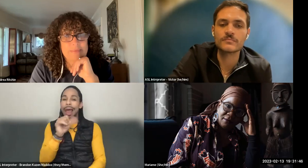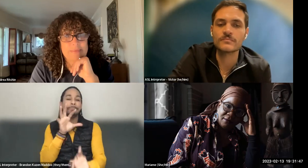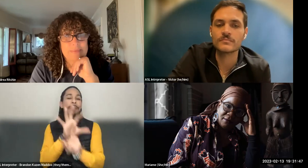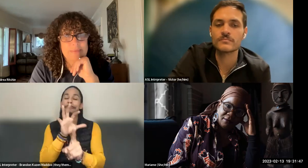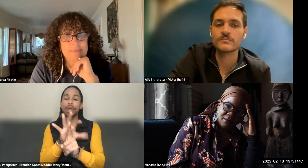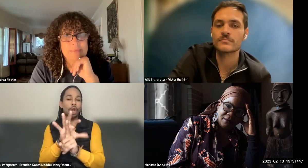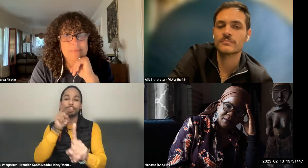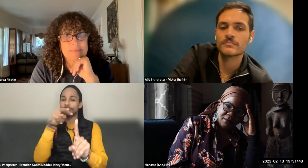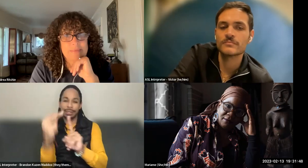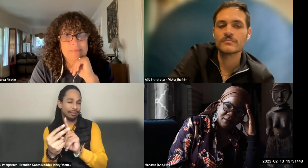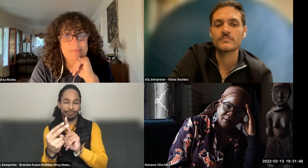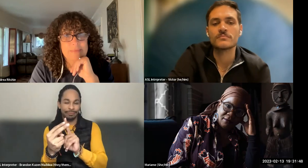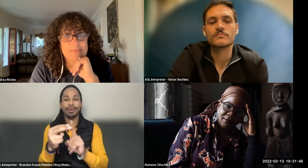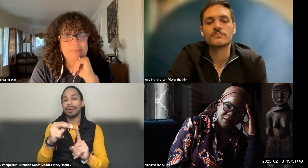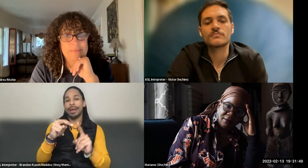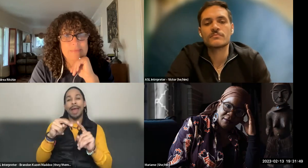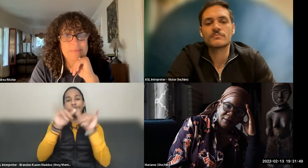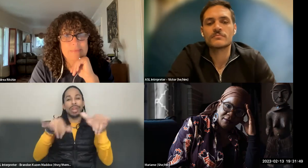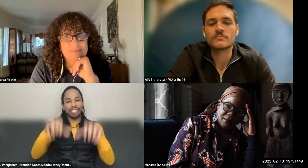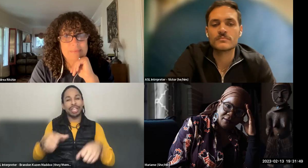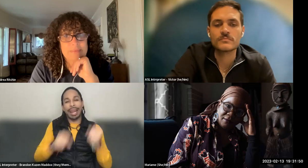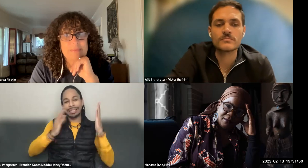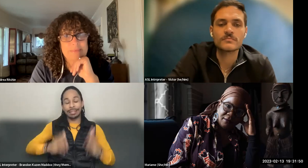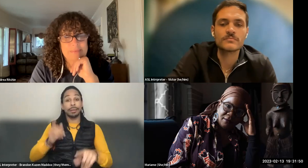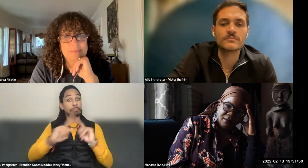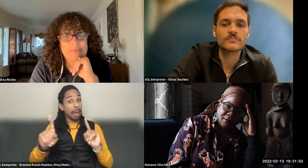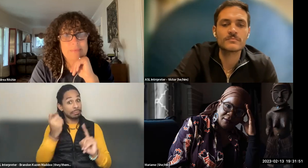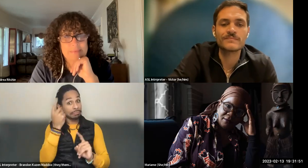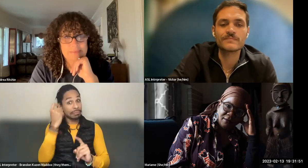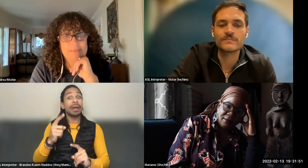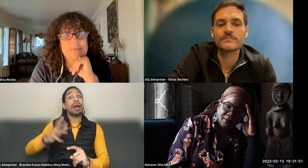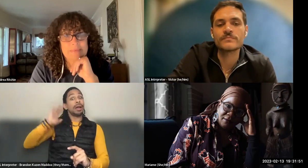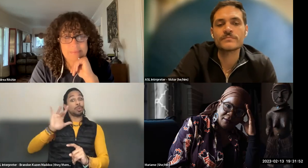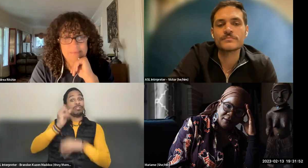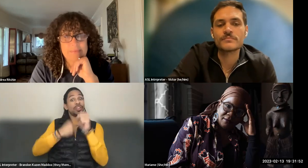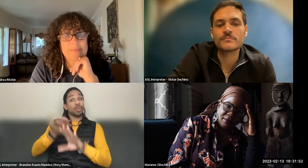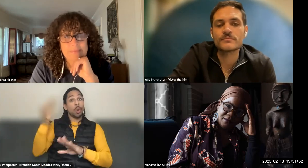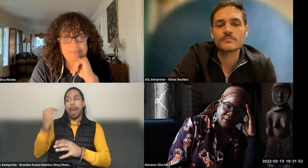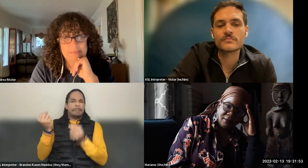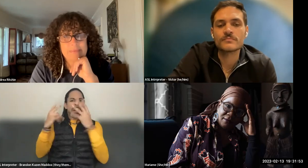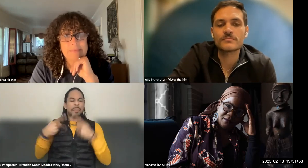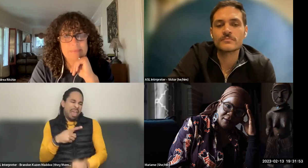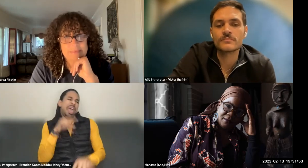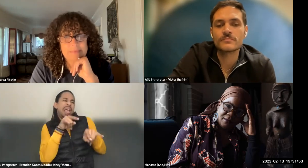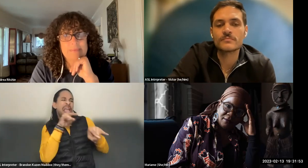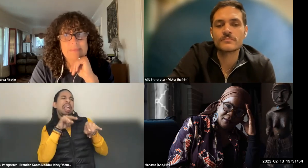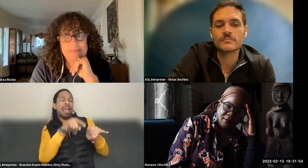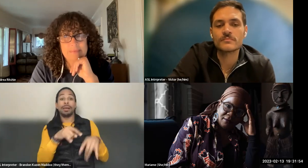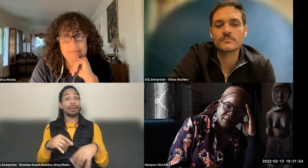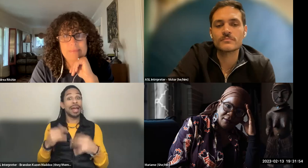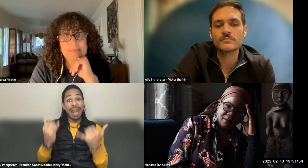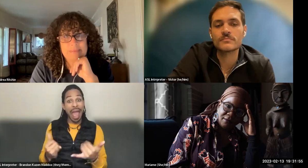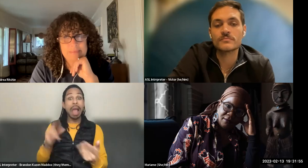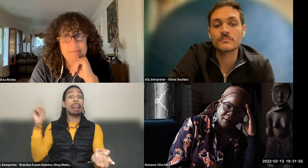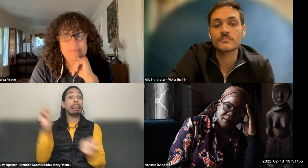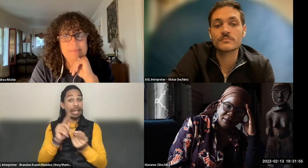a lot less people are laughing today than they were 25 years ago. And that's because of everybody's input who's been on this call today.